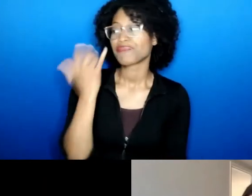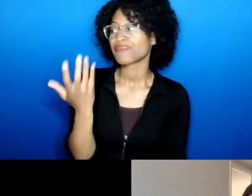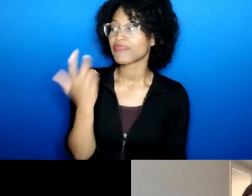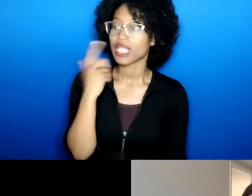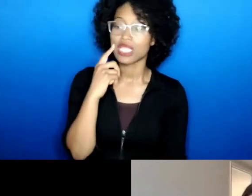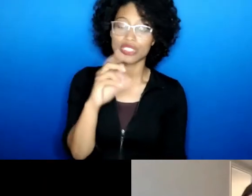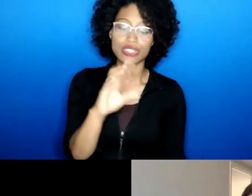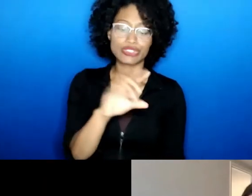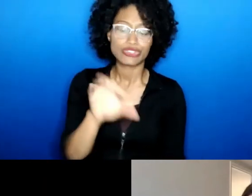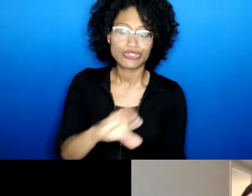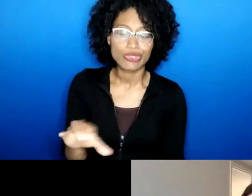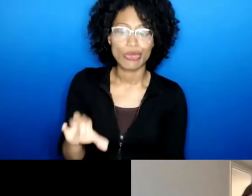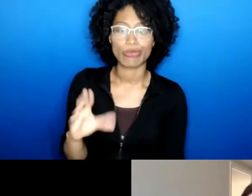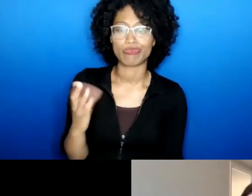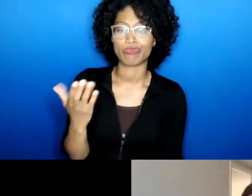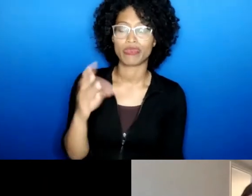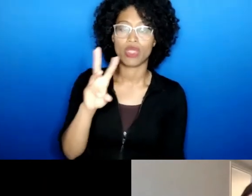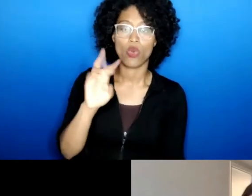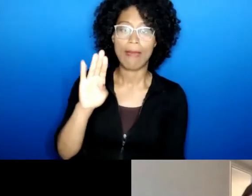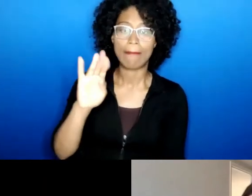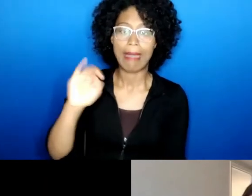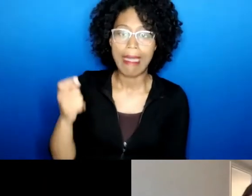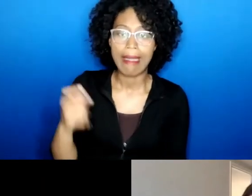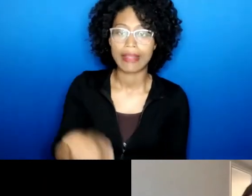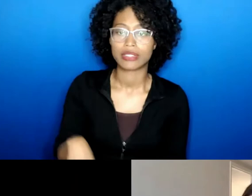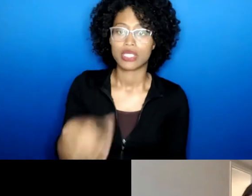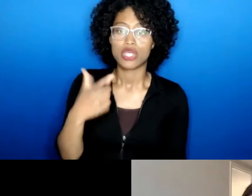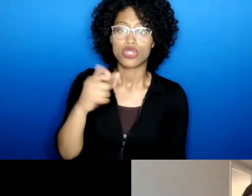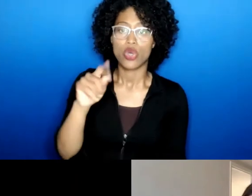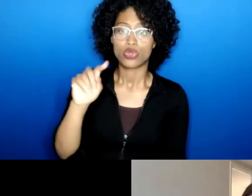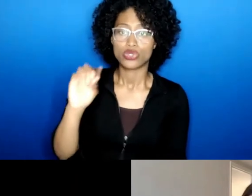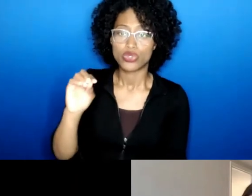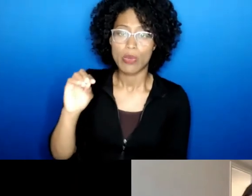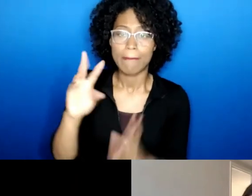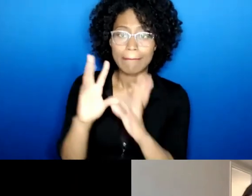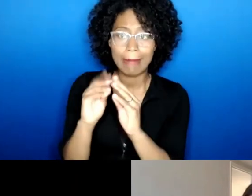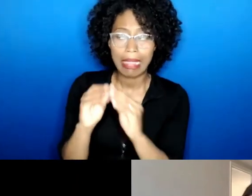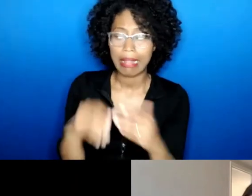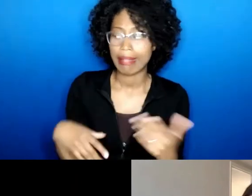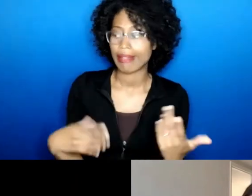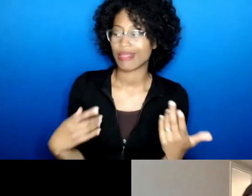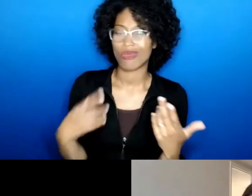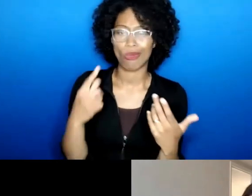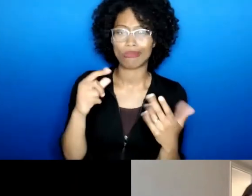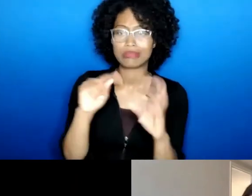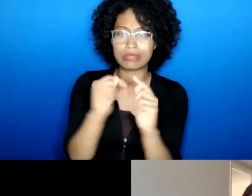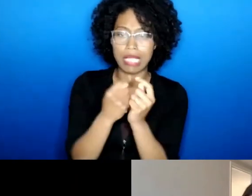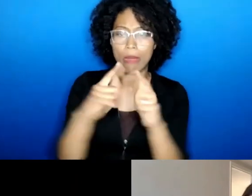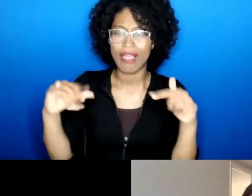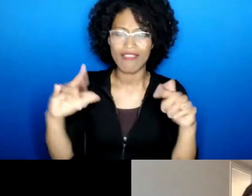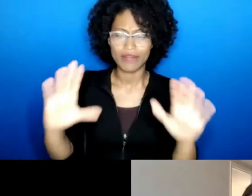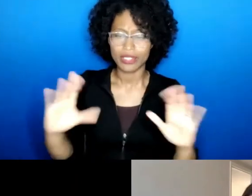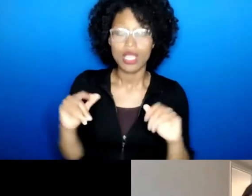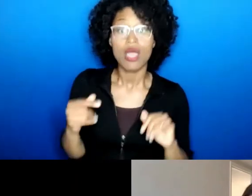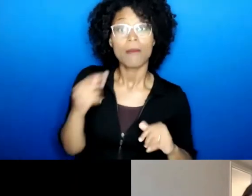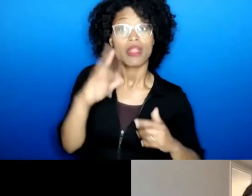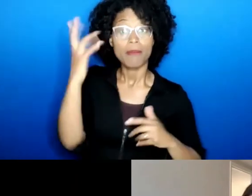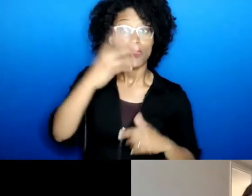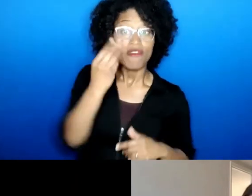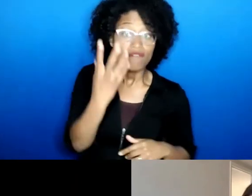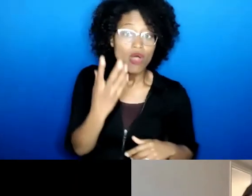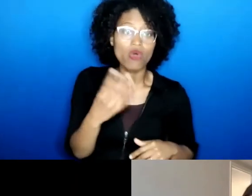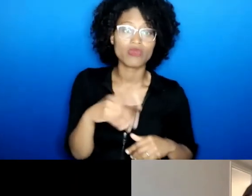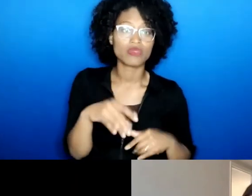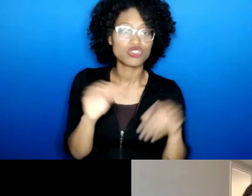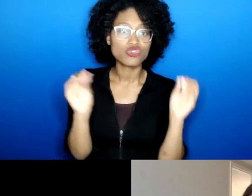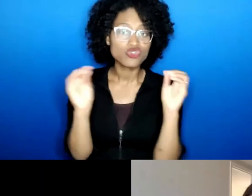WebEx or one of the other GoToMeeting or one of the other. The beauty of this is there's no